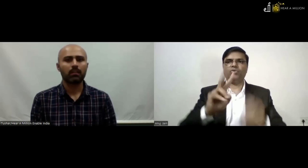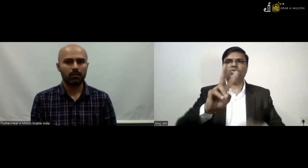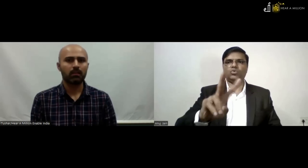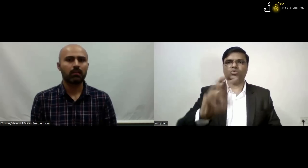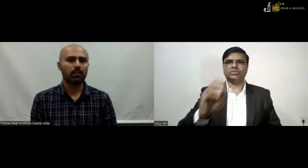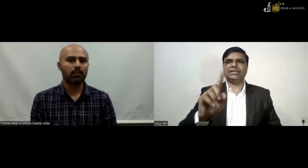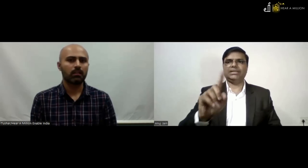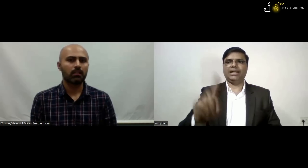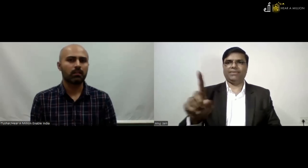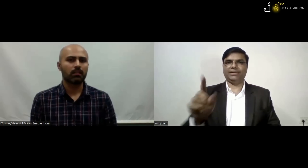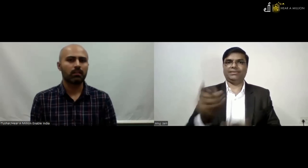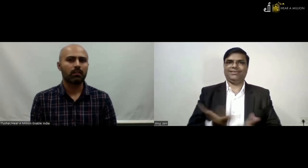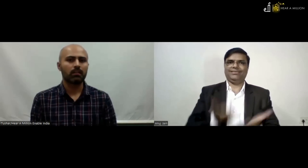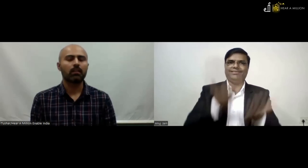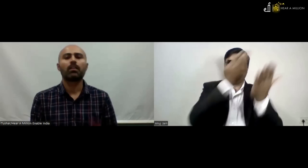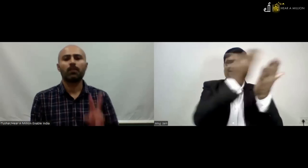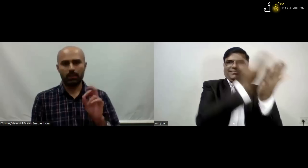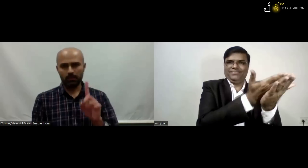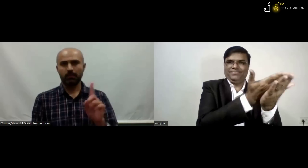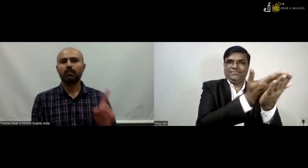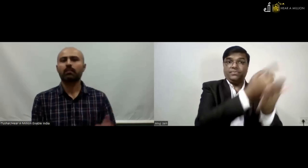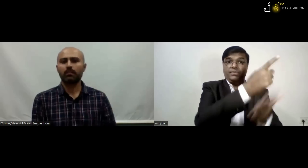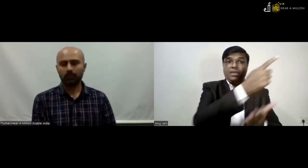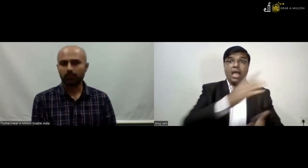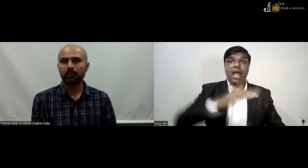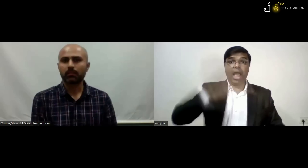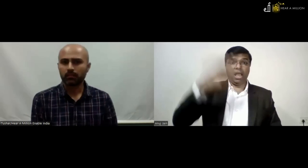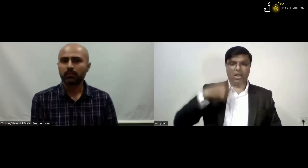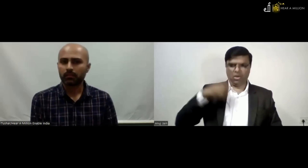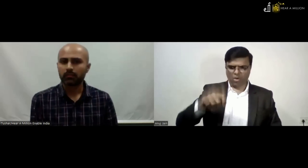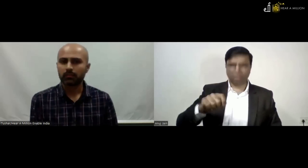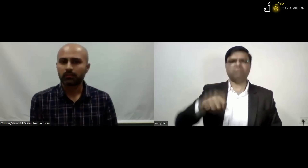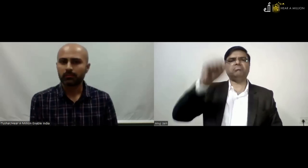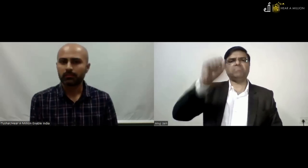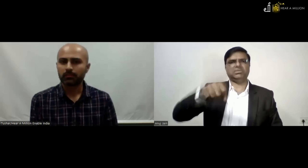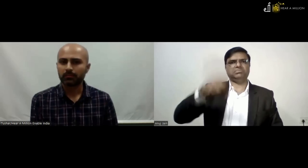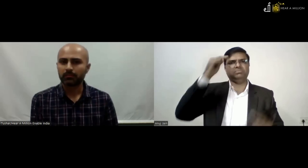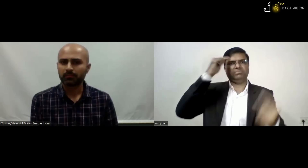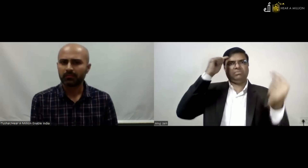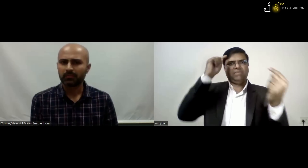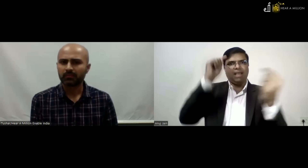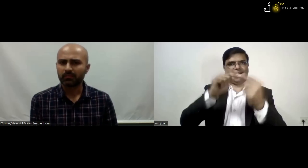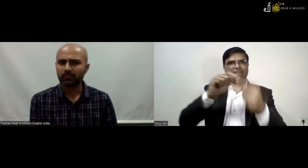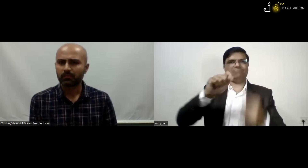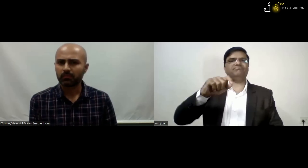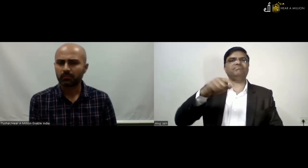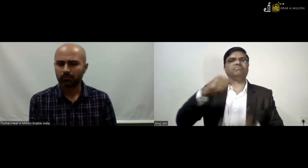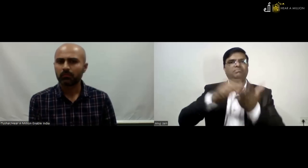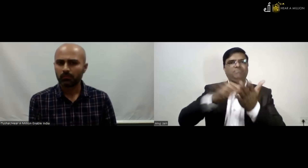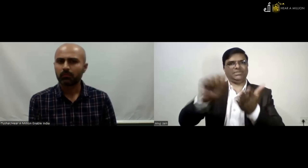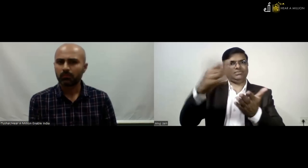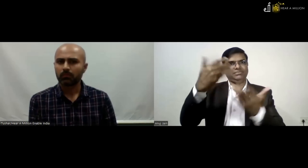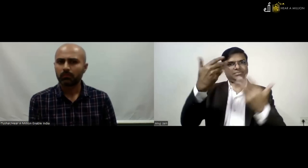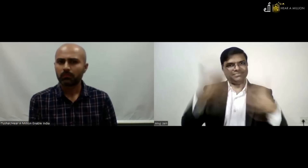This went to the High Court in 2011, 14th, in the month of February.